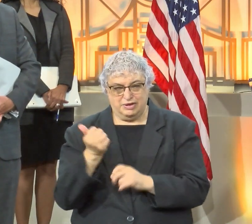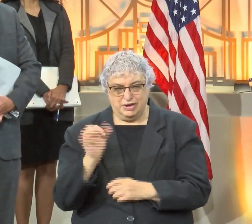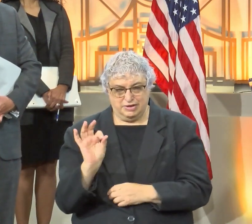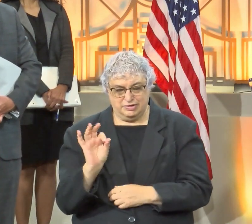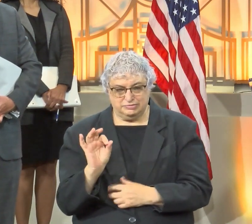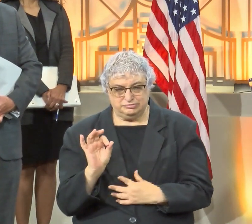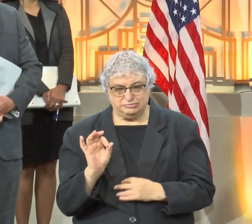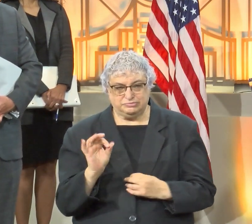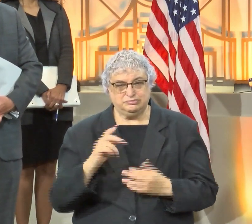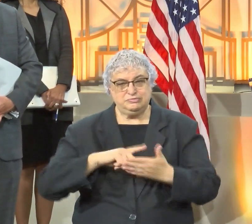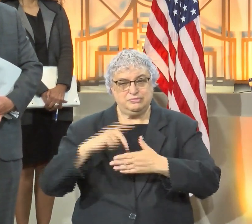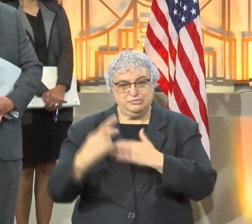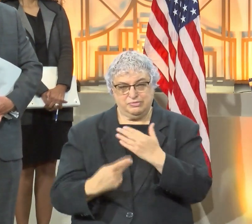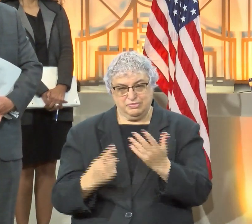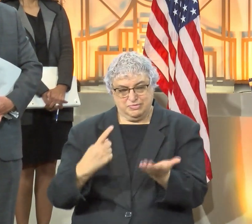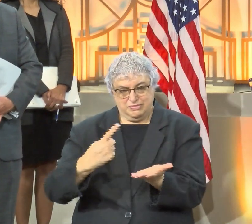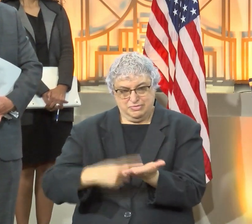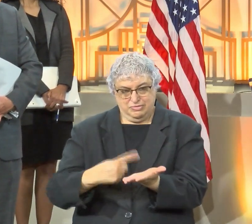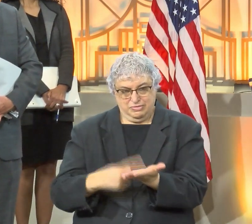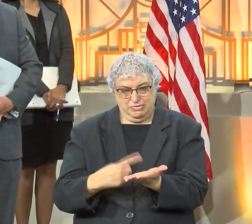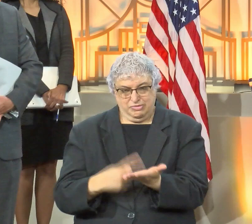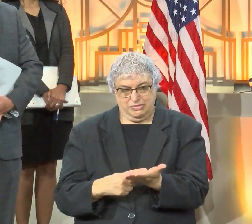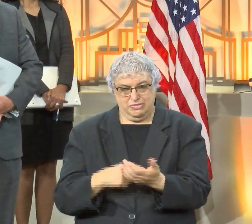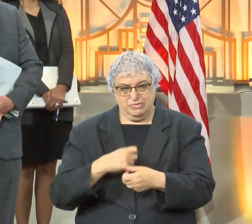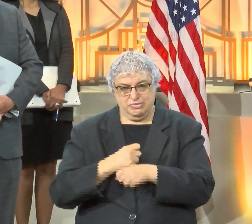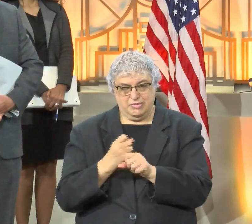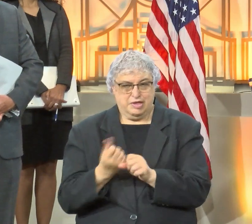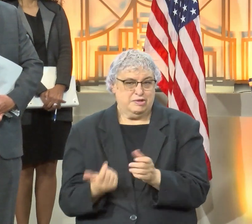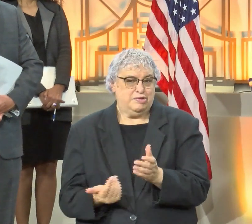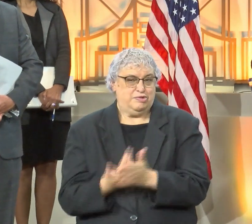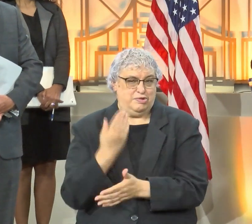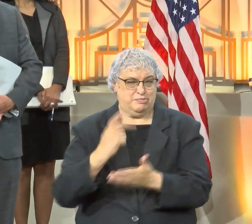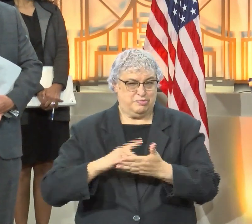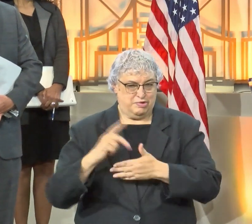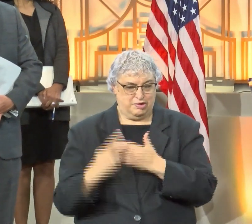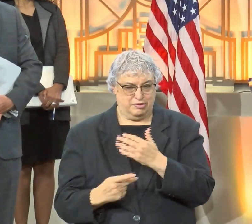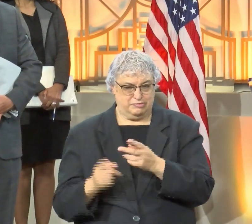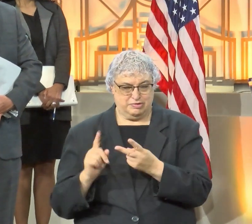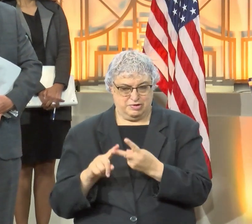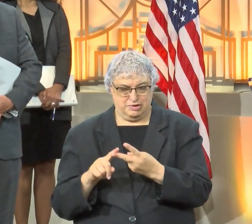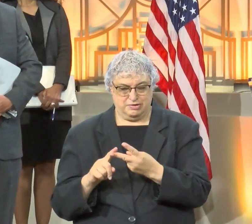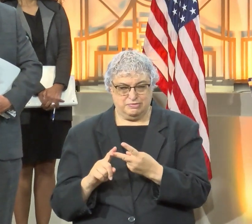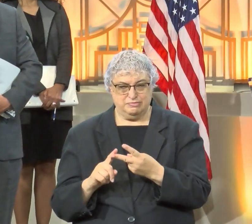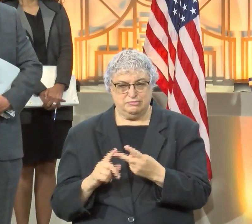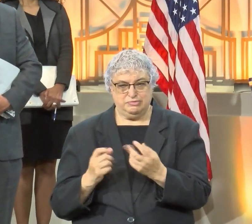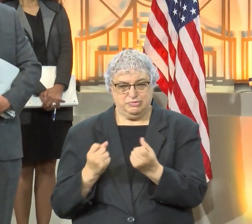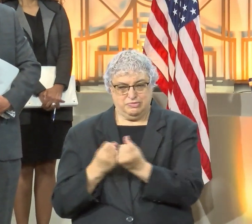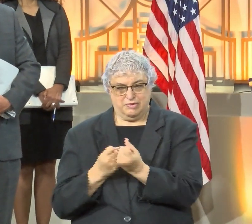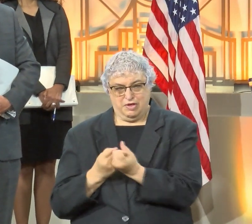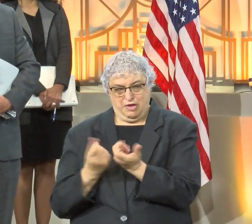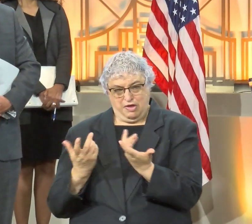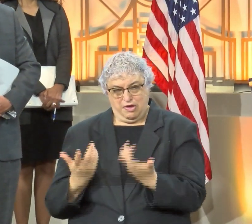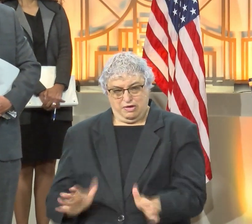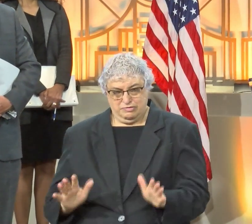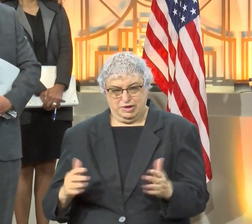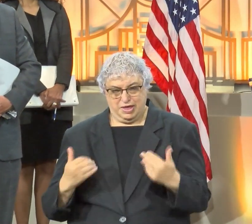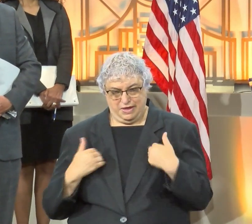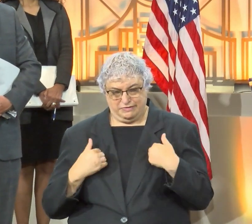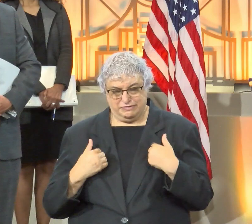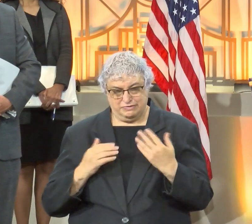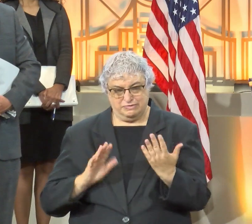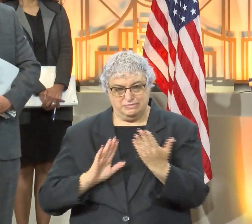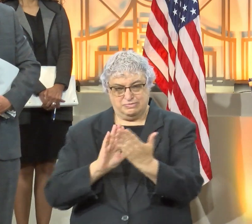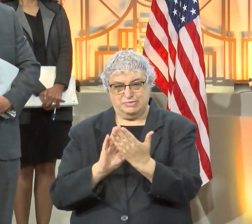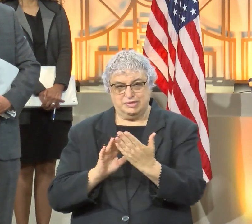The initiatives discussed today both create new programs, but they also support existing resources to